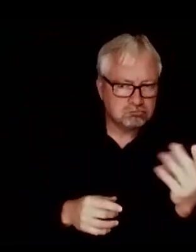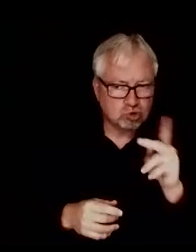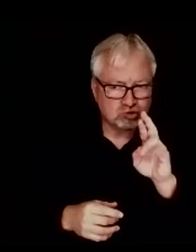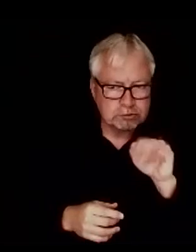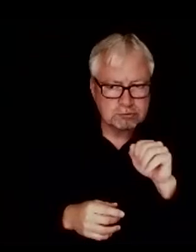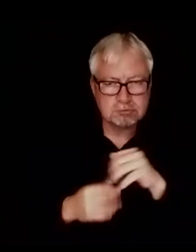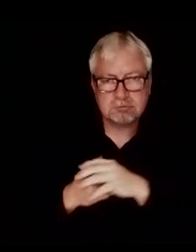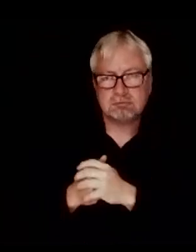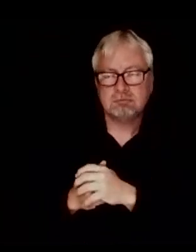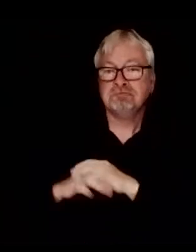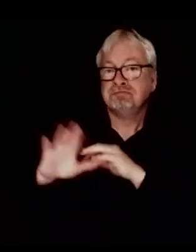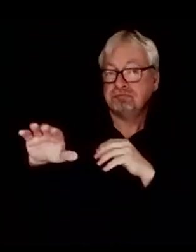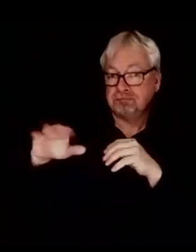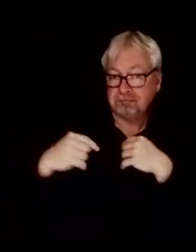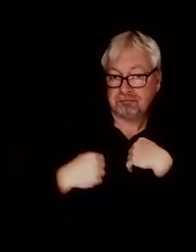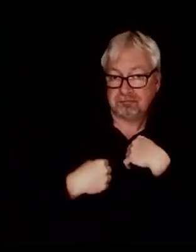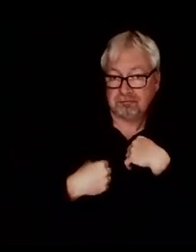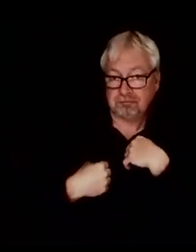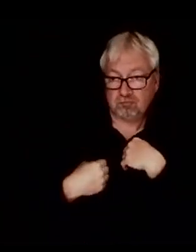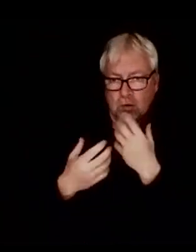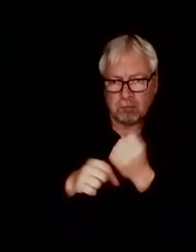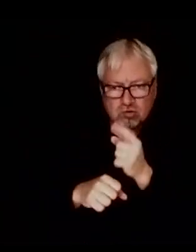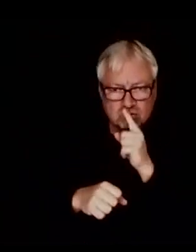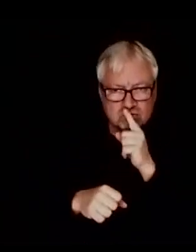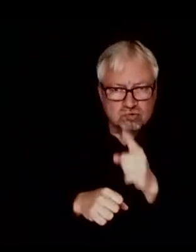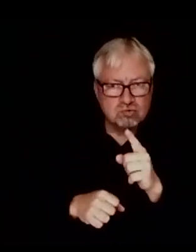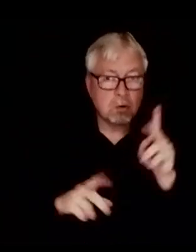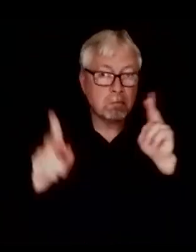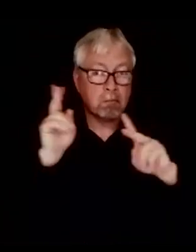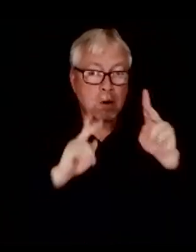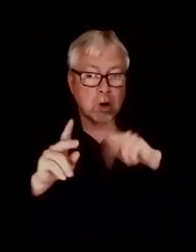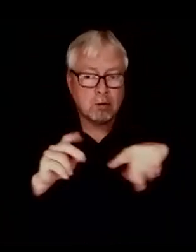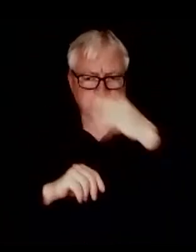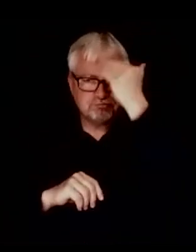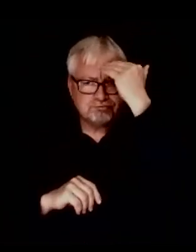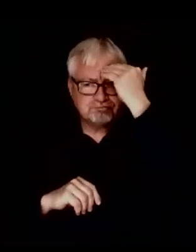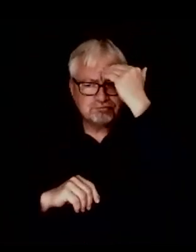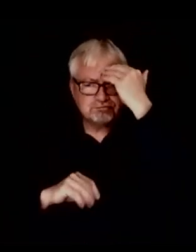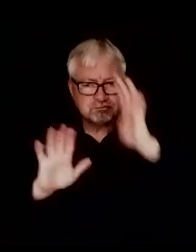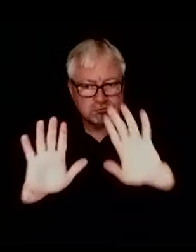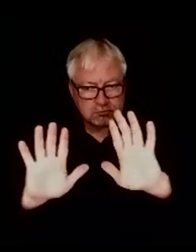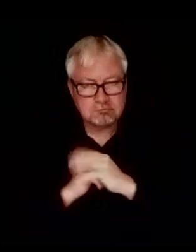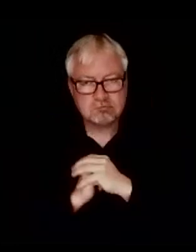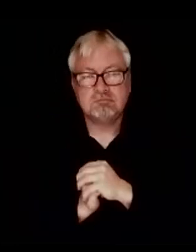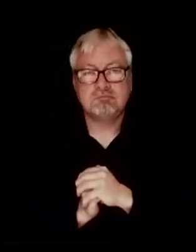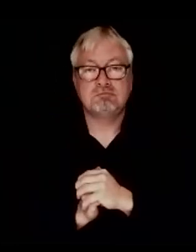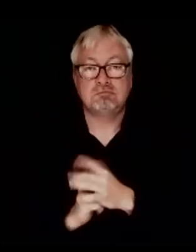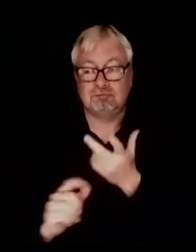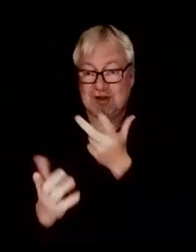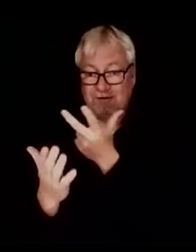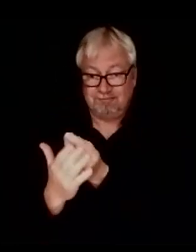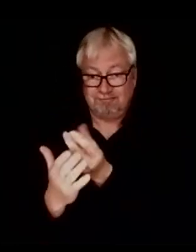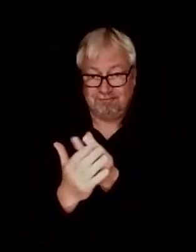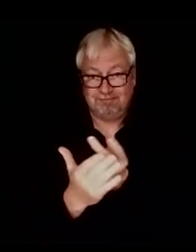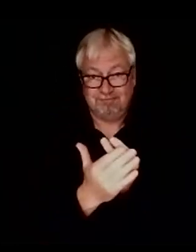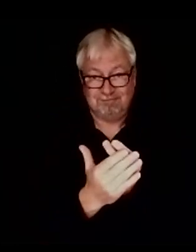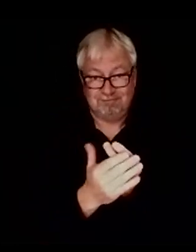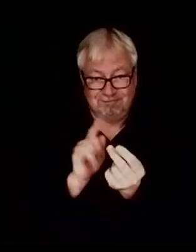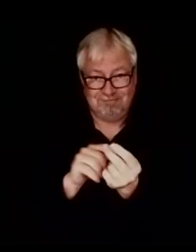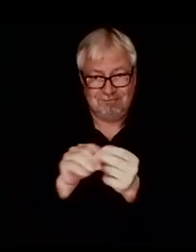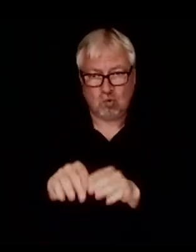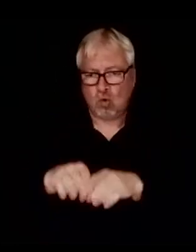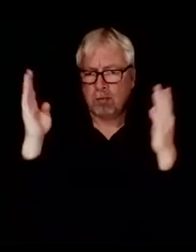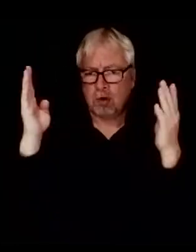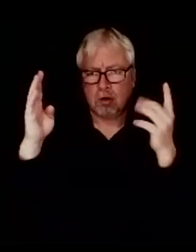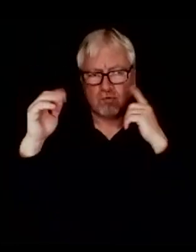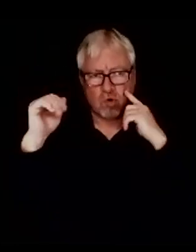that people are very aware of this, is that vaccination is open to everyone in Minnesota who's 16